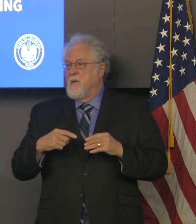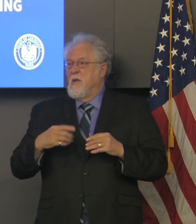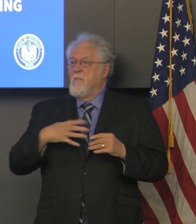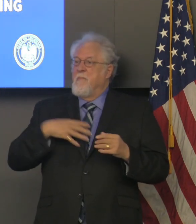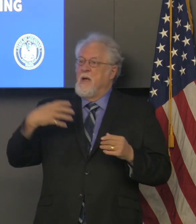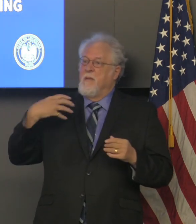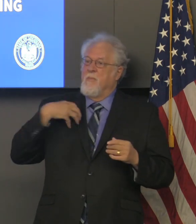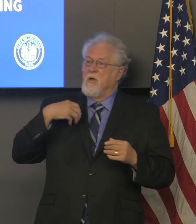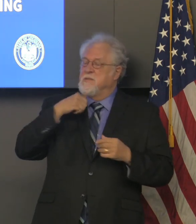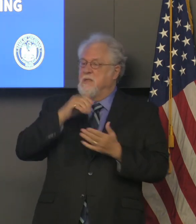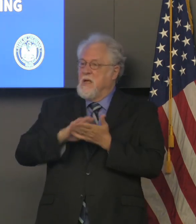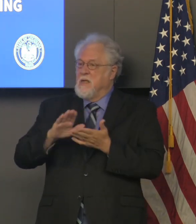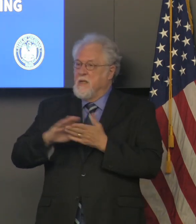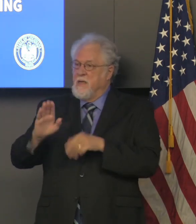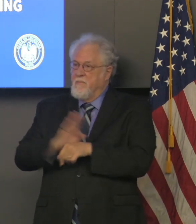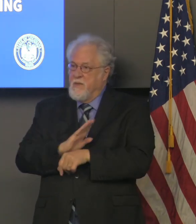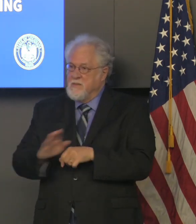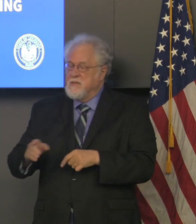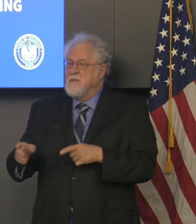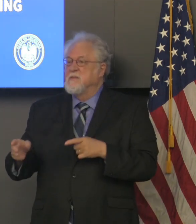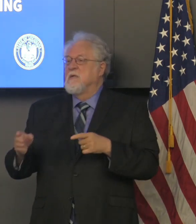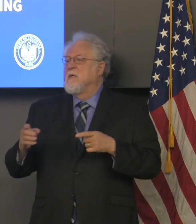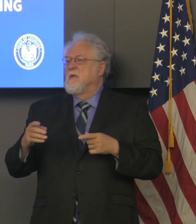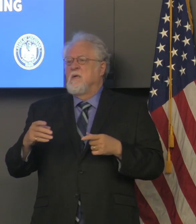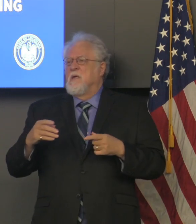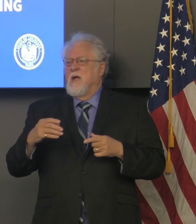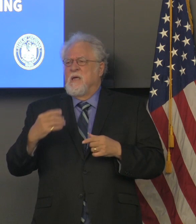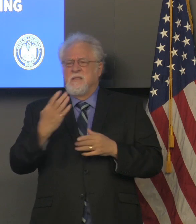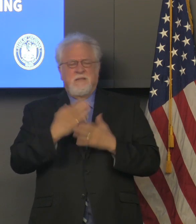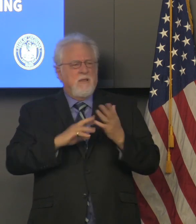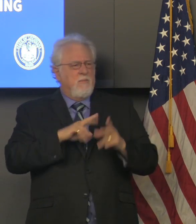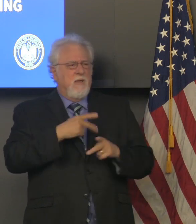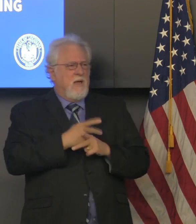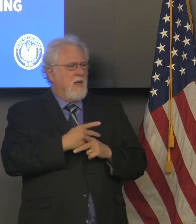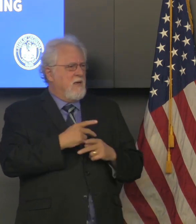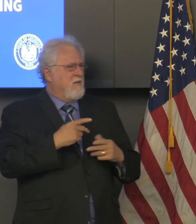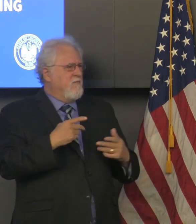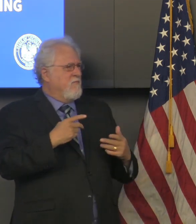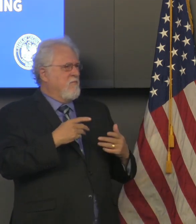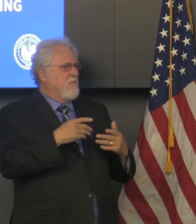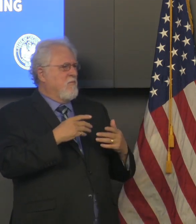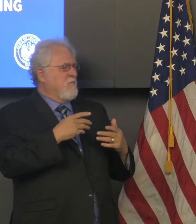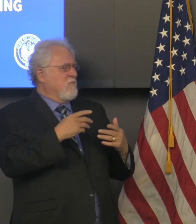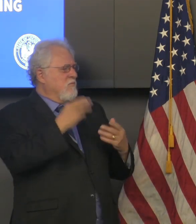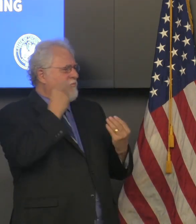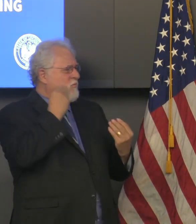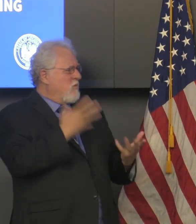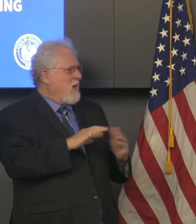isn't sanitizing their business, and is there some sort of resource you can do or dealing with that?